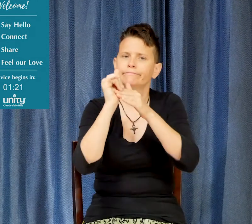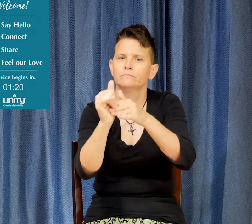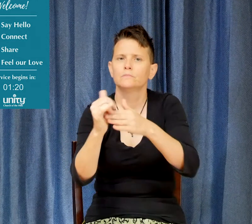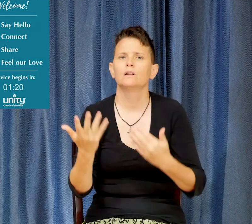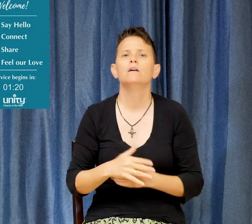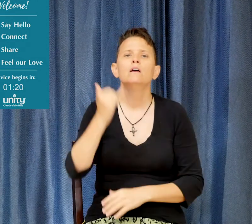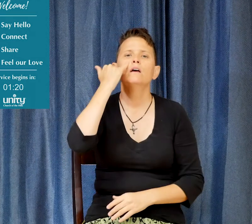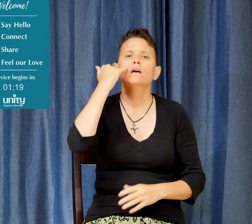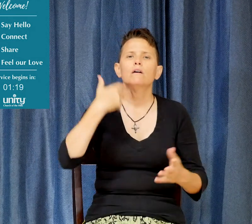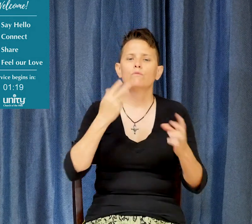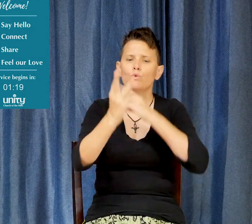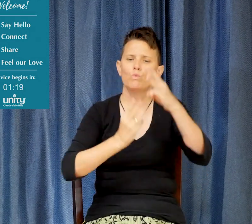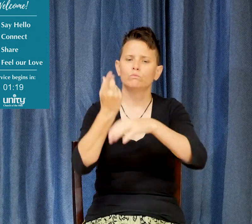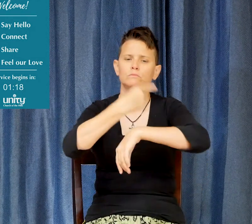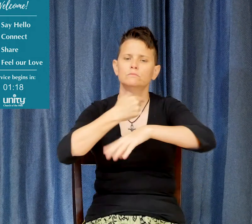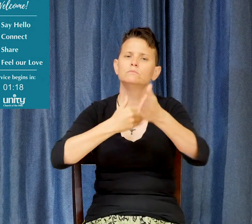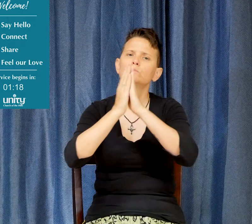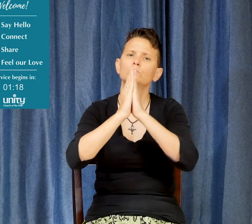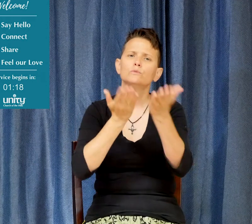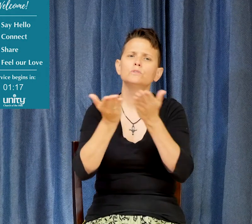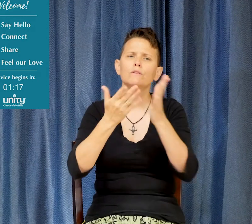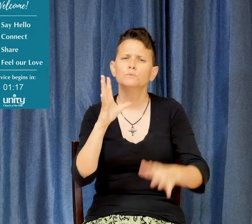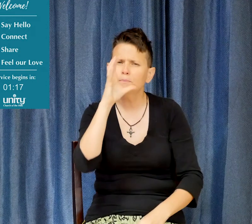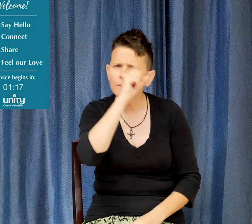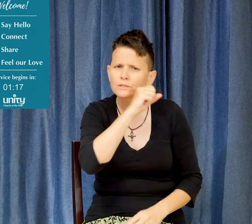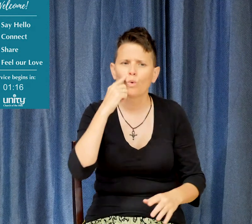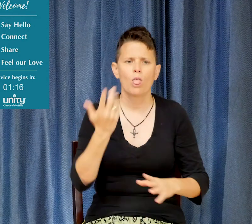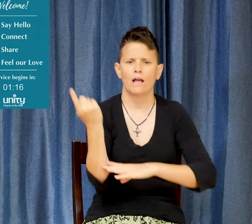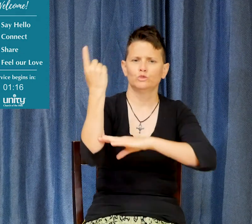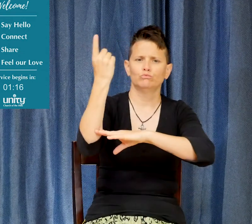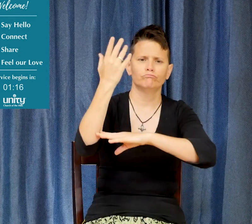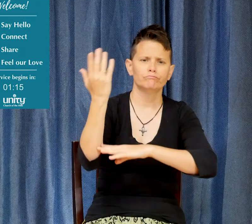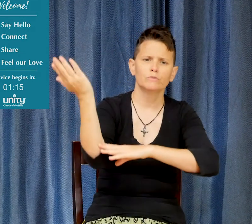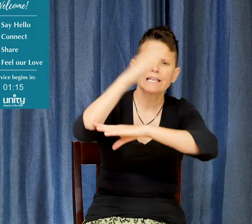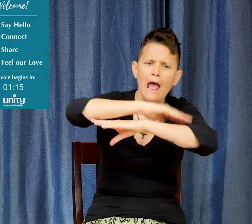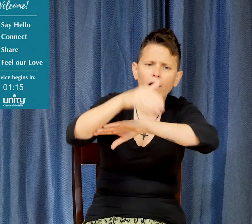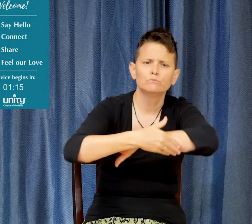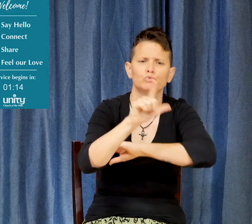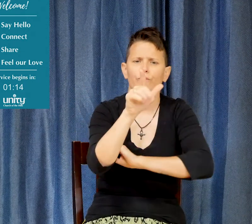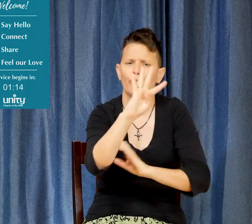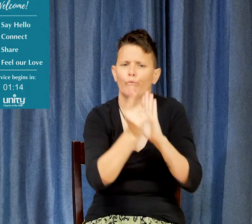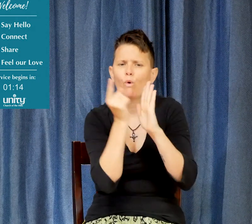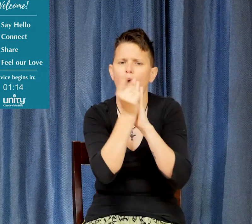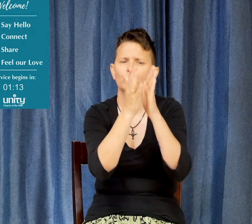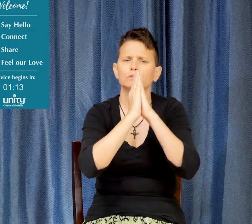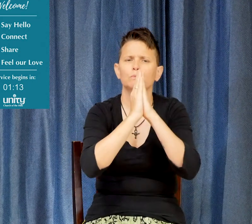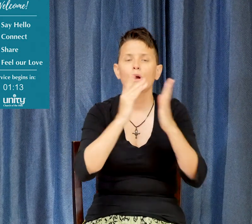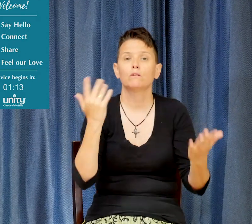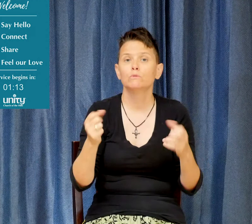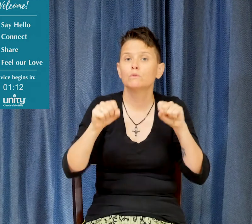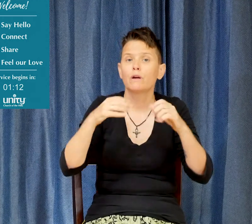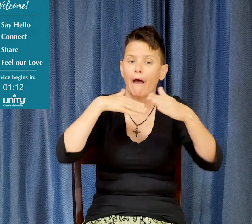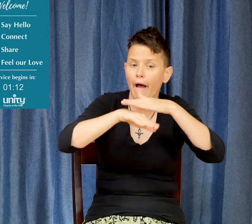the World Day of Prayer service or the 24 hours of prayer, they are available on Facebook and on our YouTube